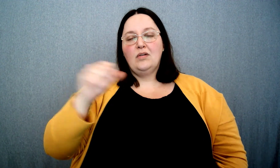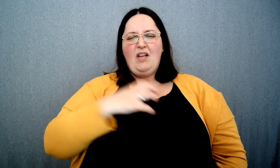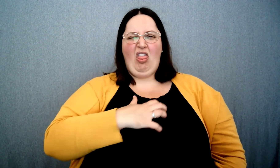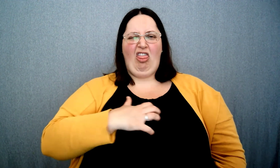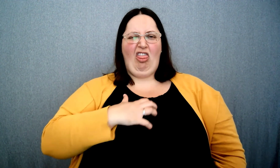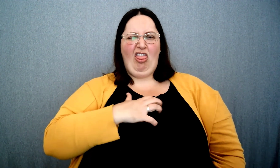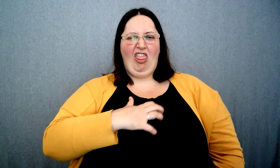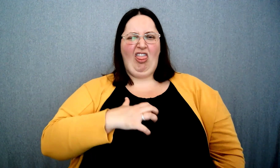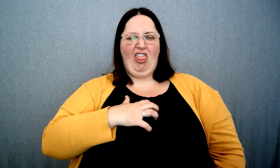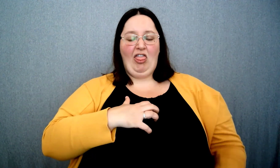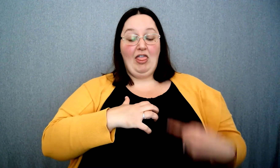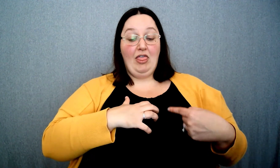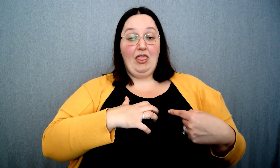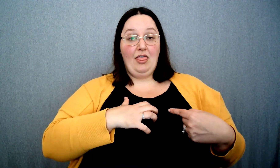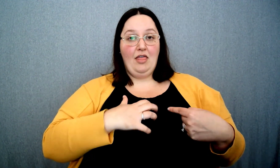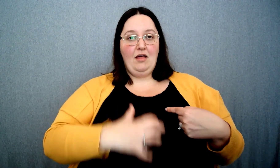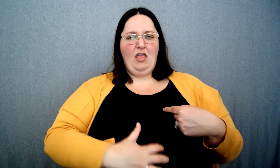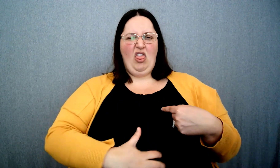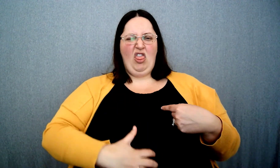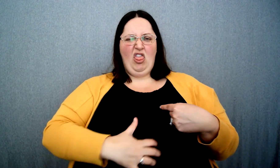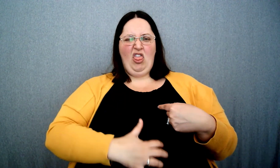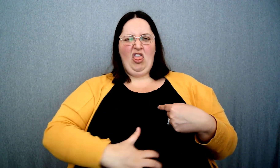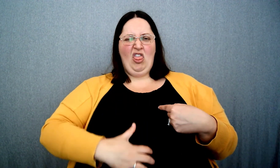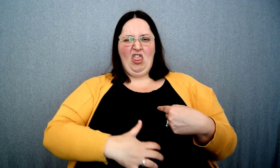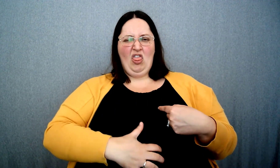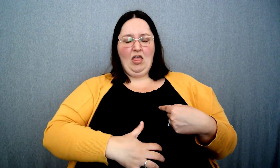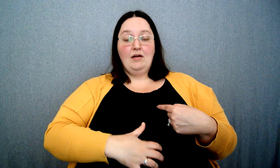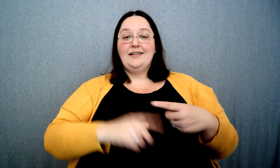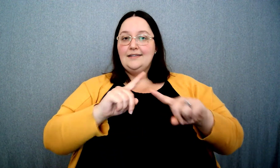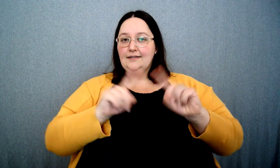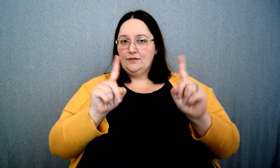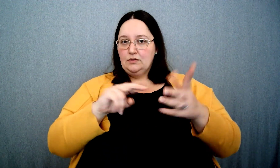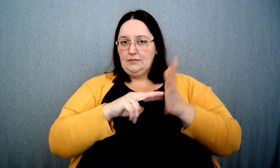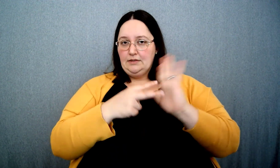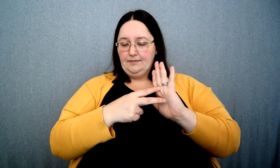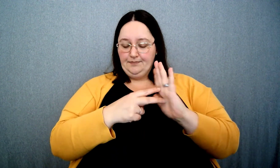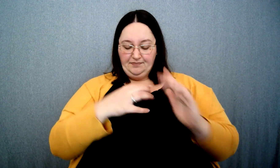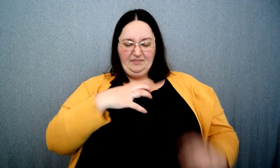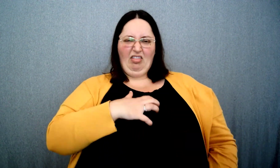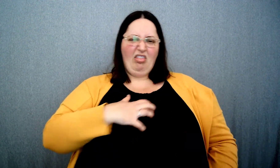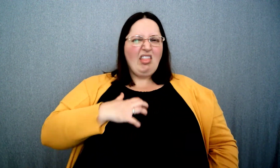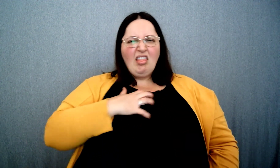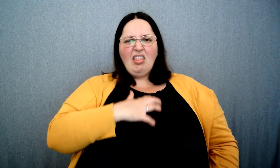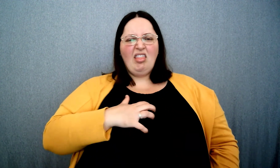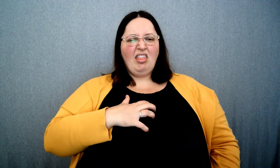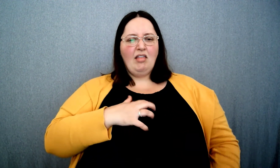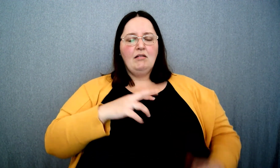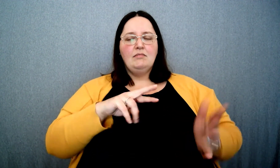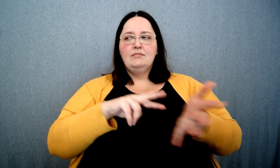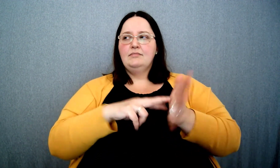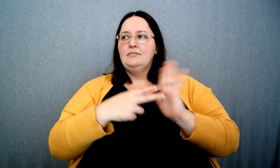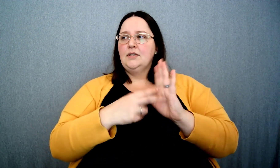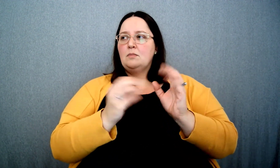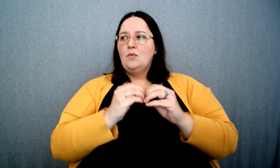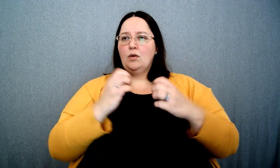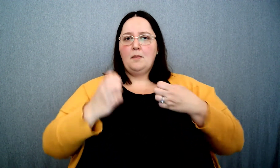Gross, or disgusted, depends on where you put it will change the meaning. If you put it up on your chest, this is more of an